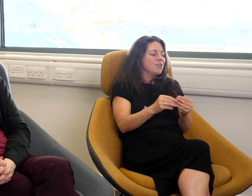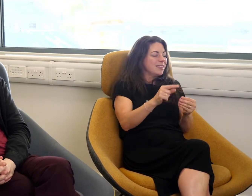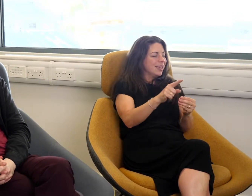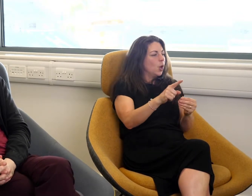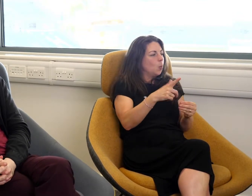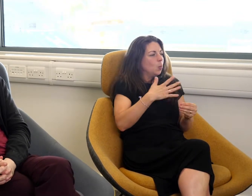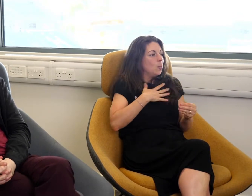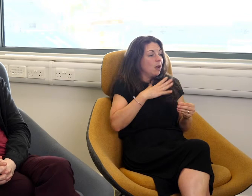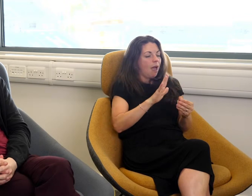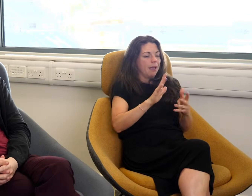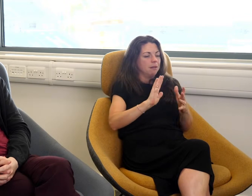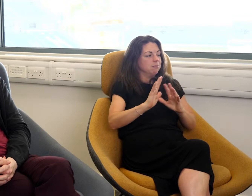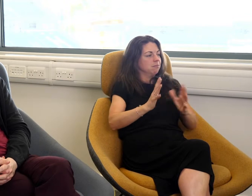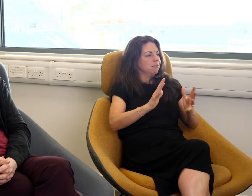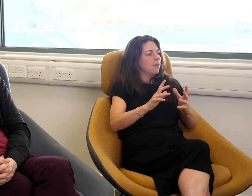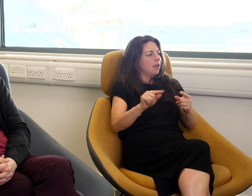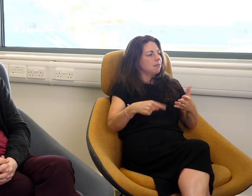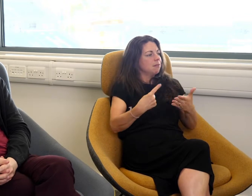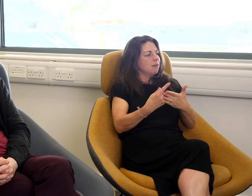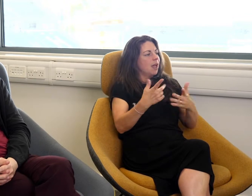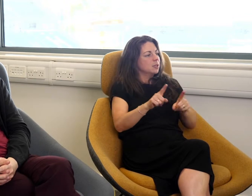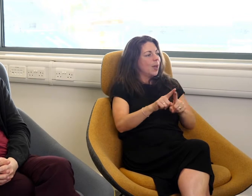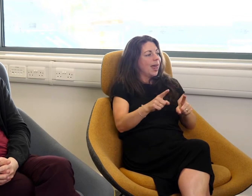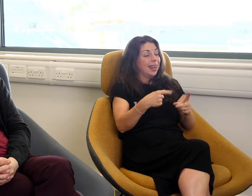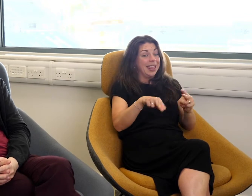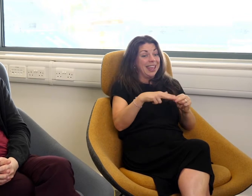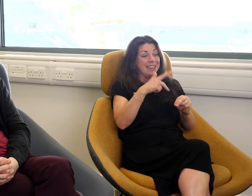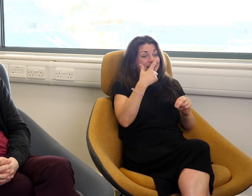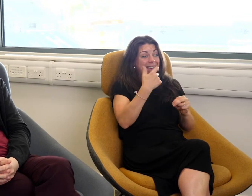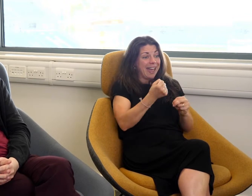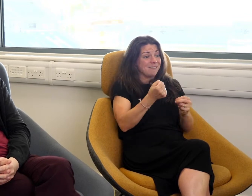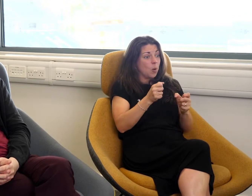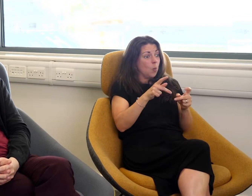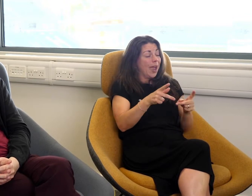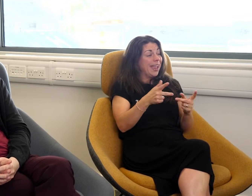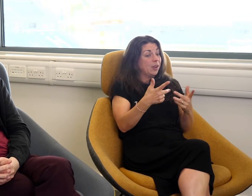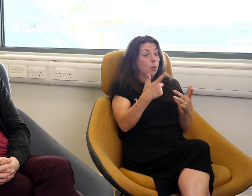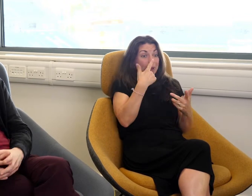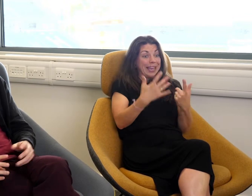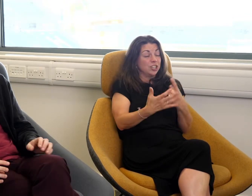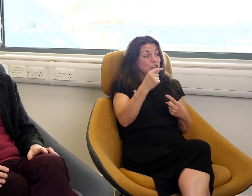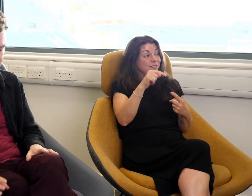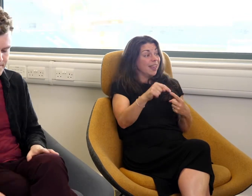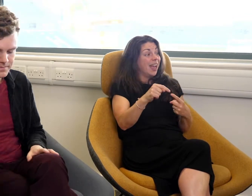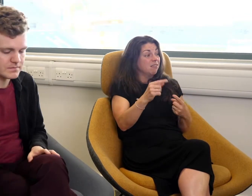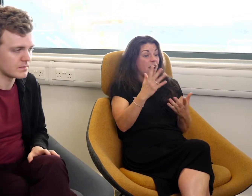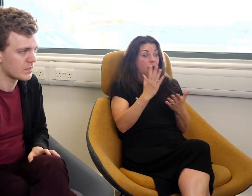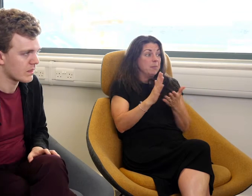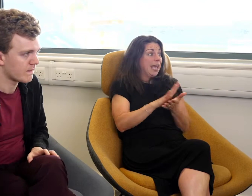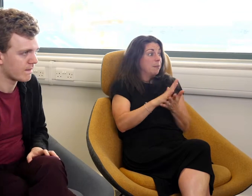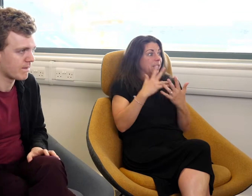kind of ways that we can make that happen, I'd be very happy to look into it. And I'm sure others feel the same way.